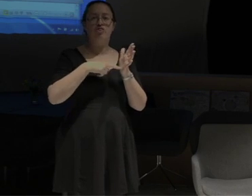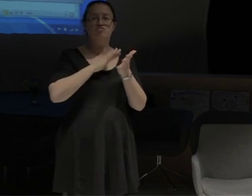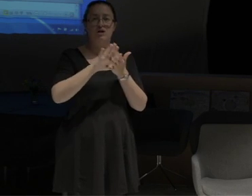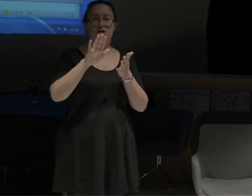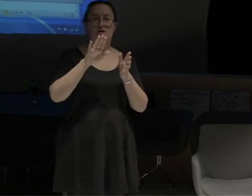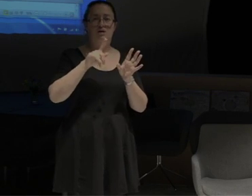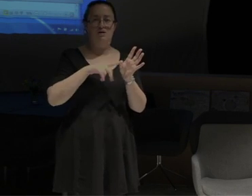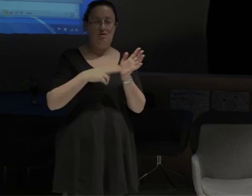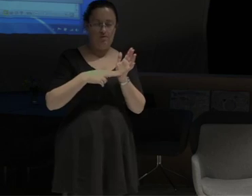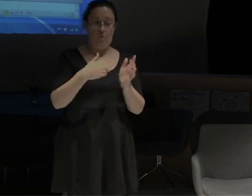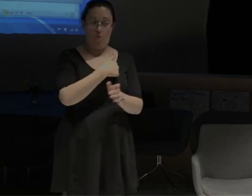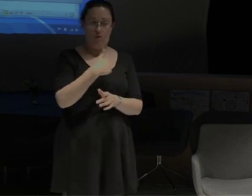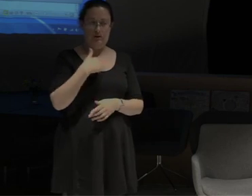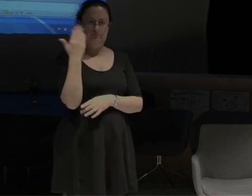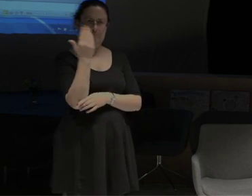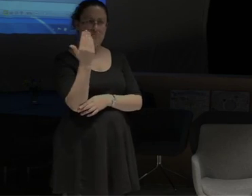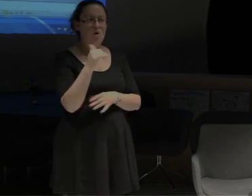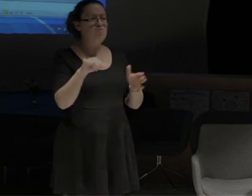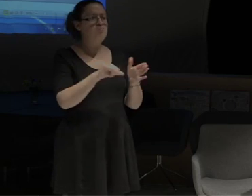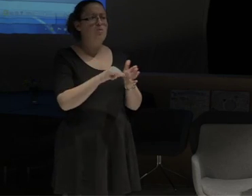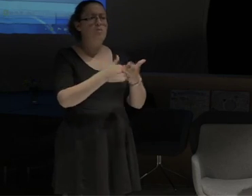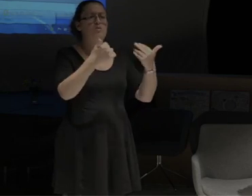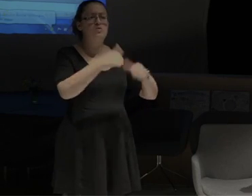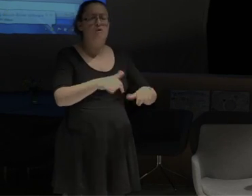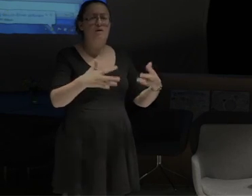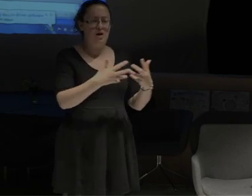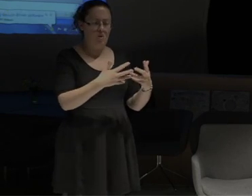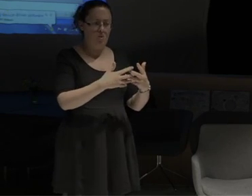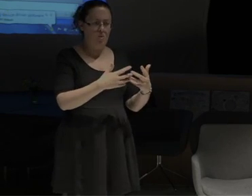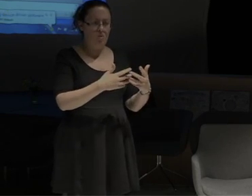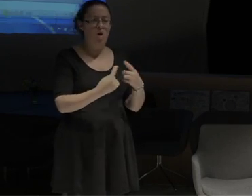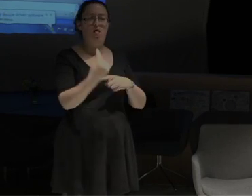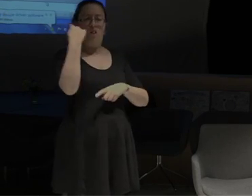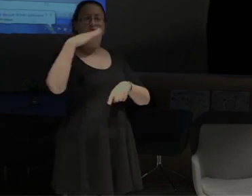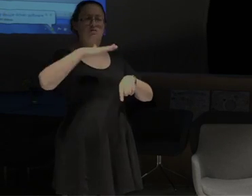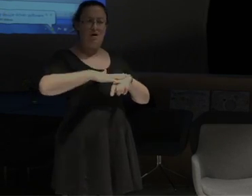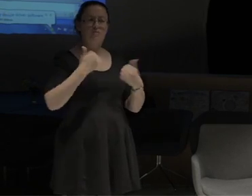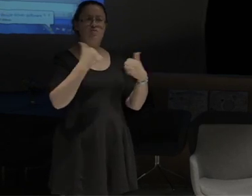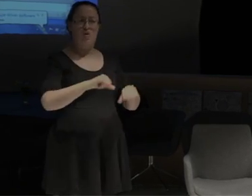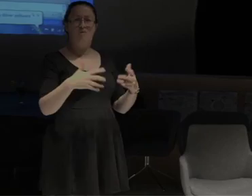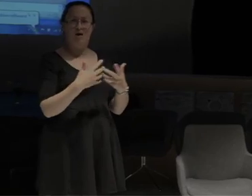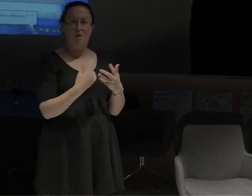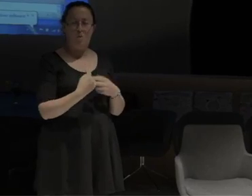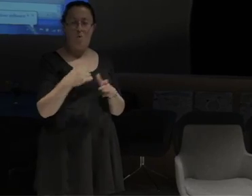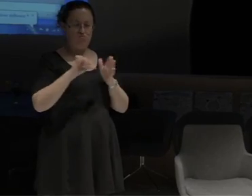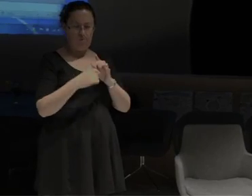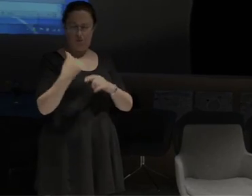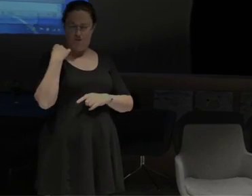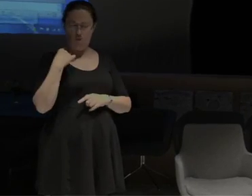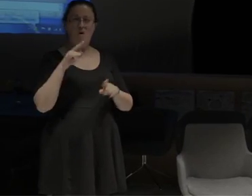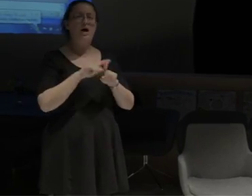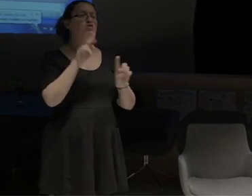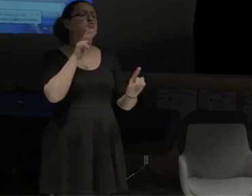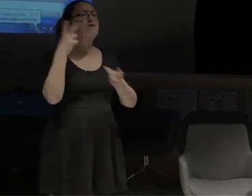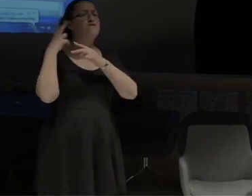way in which we solve problems so very often is by thinking about how we solved it last time or the last problem we dealt with, and we look in the rear view mirror